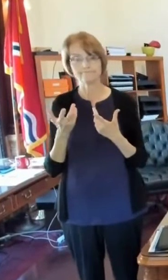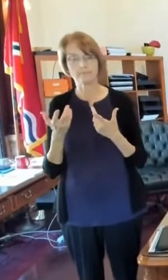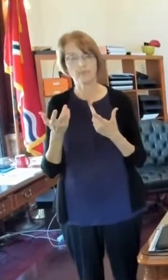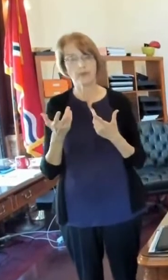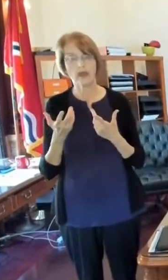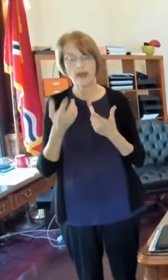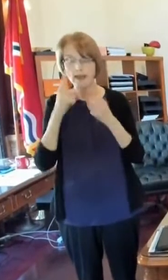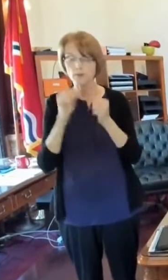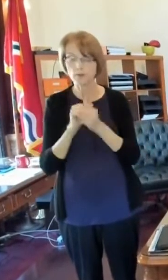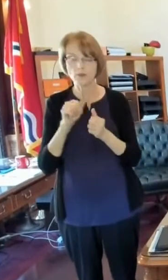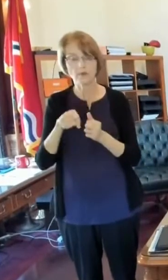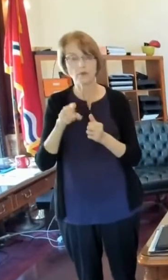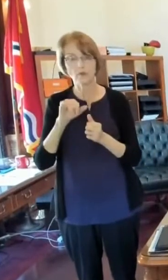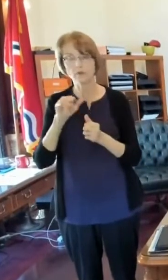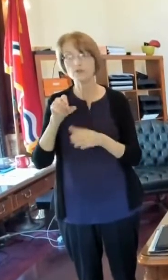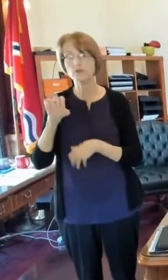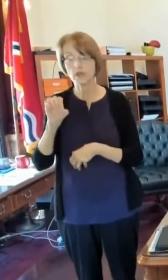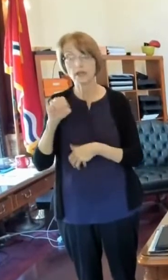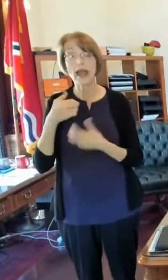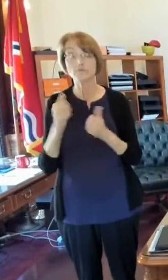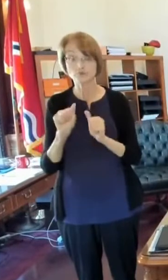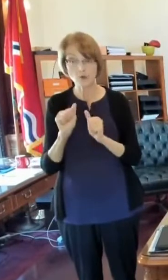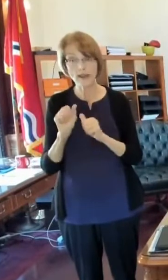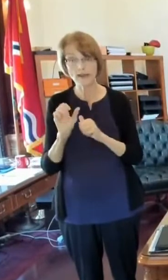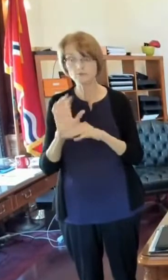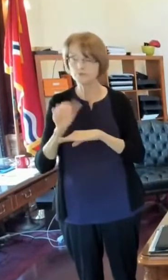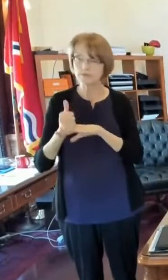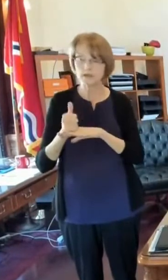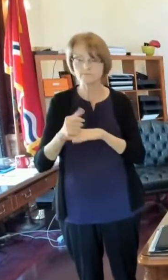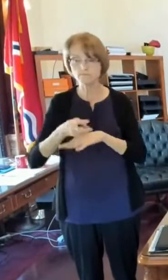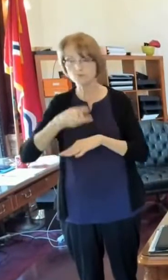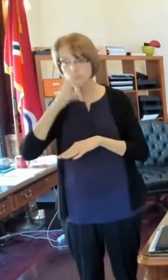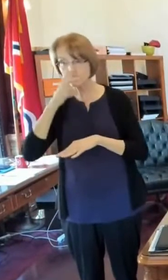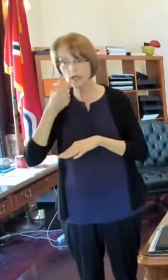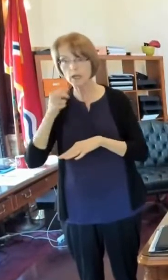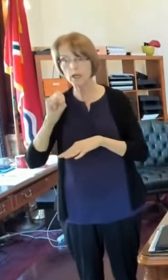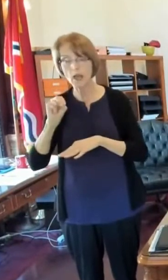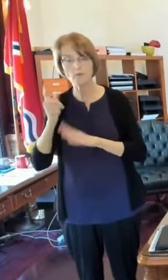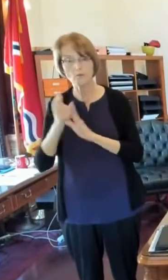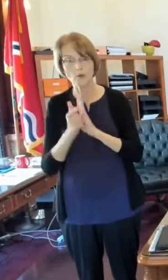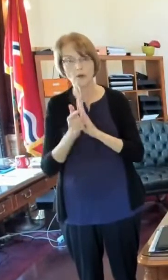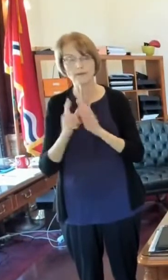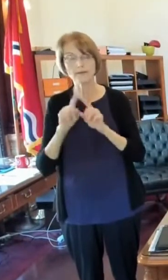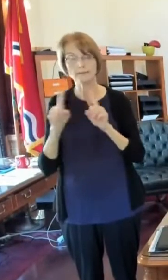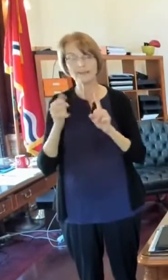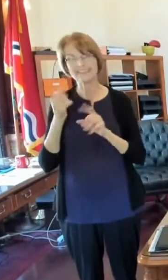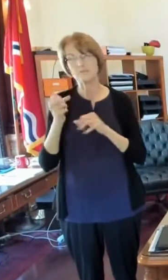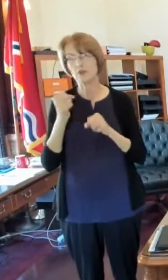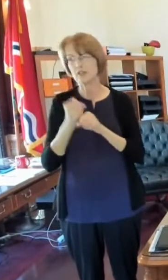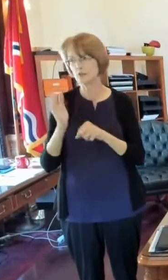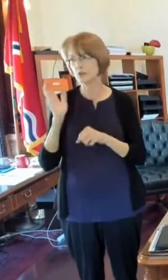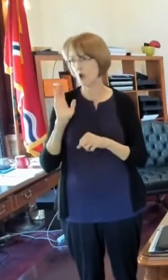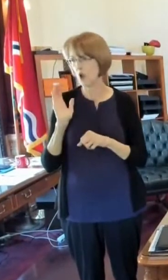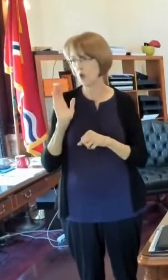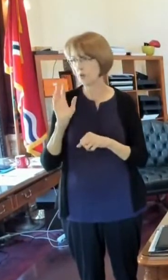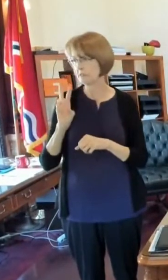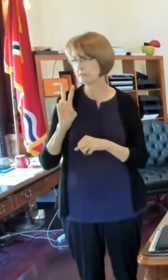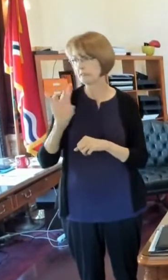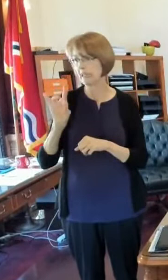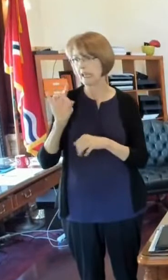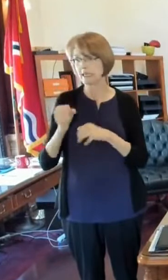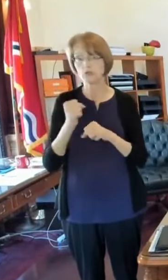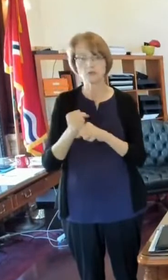with you on that too, Jade. I've tried that, but some years ago, maybe, 6 or